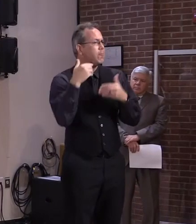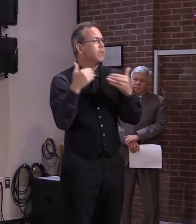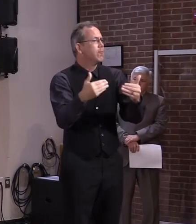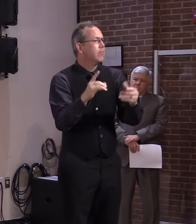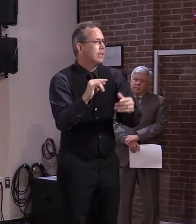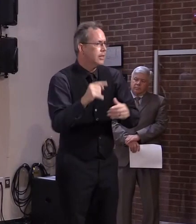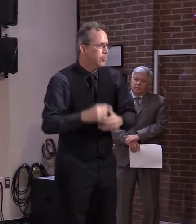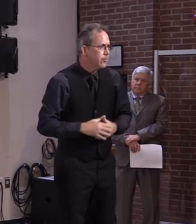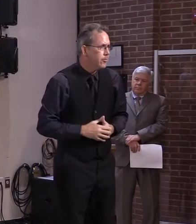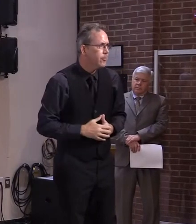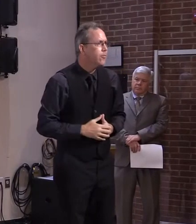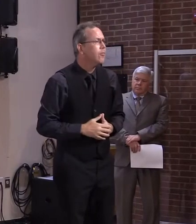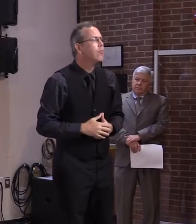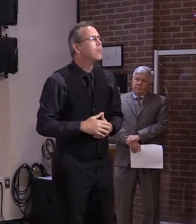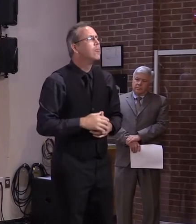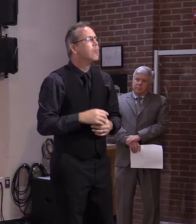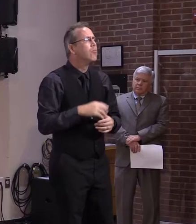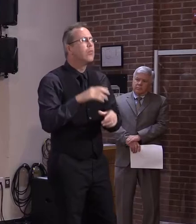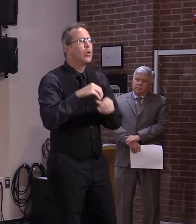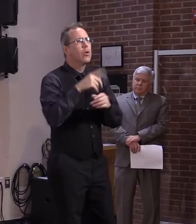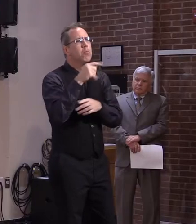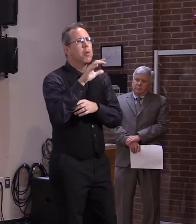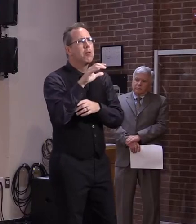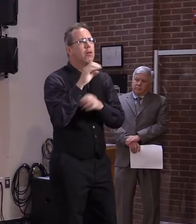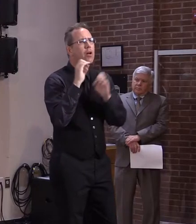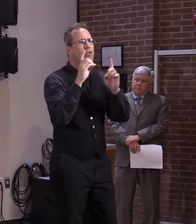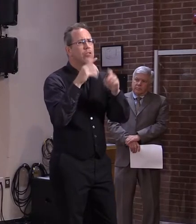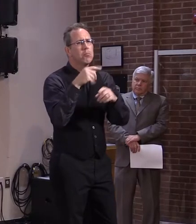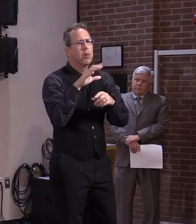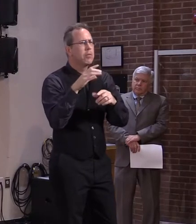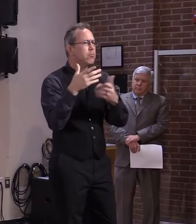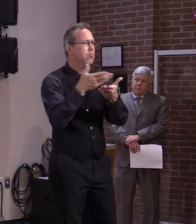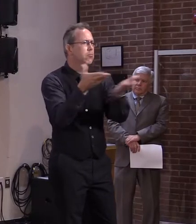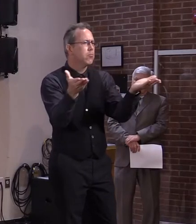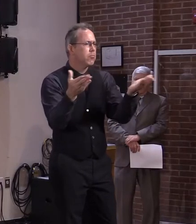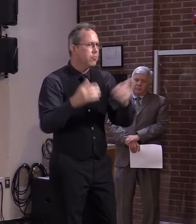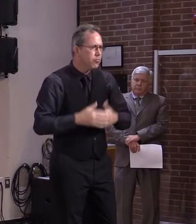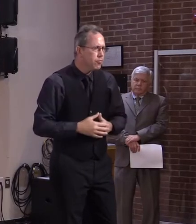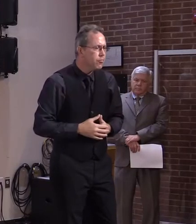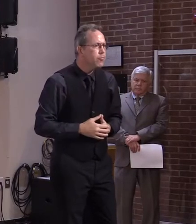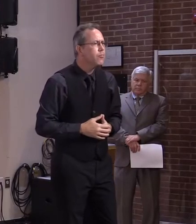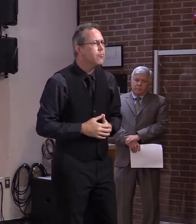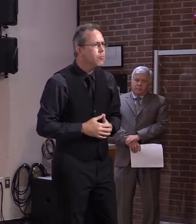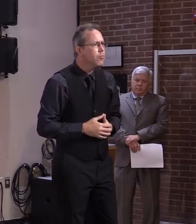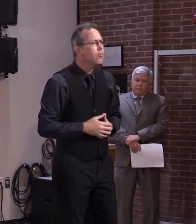sector employees, including school district employees. Vermont is one of these 26 states.